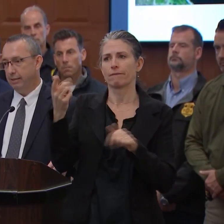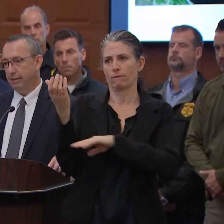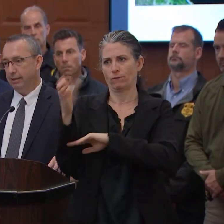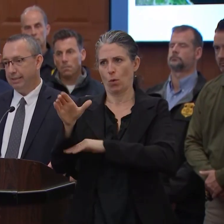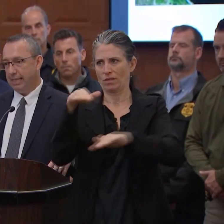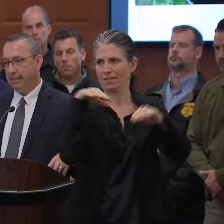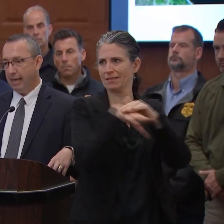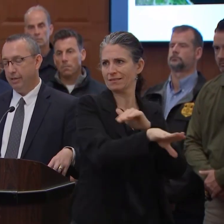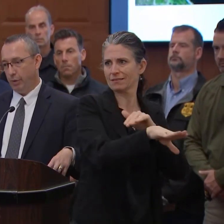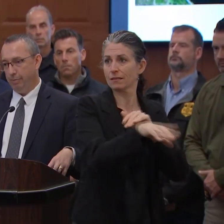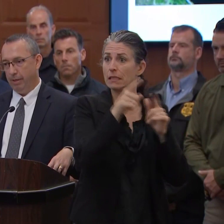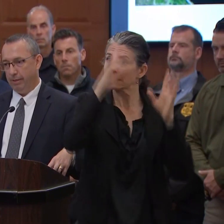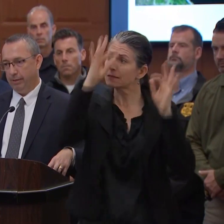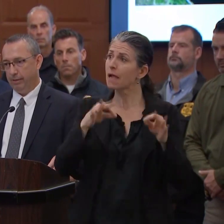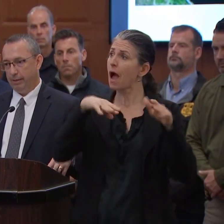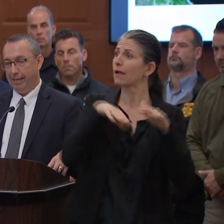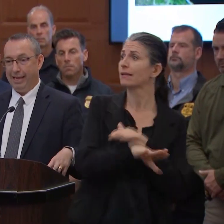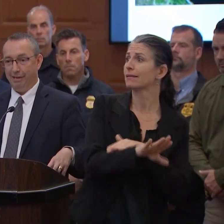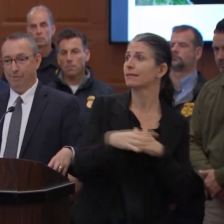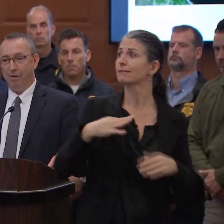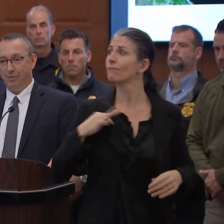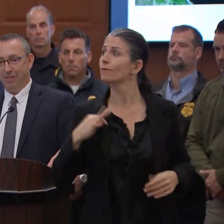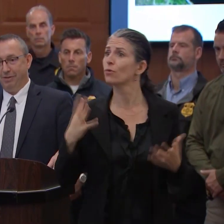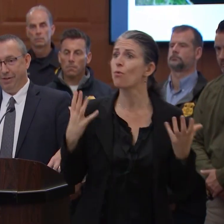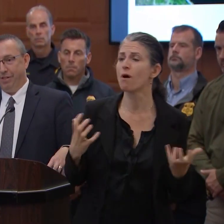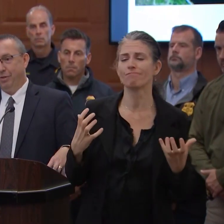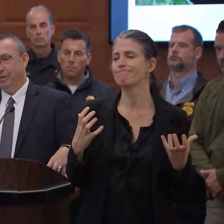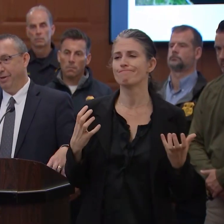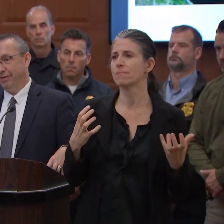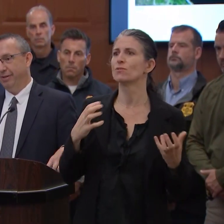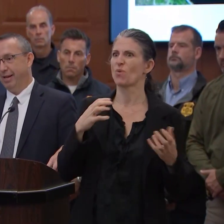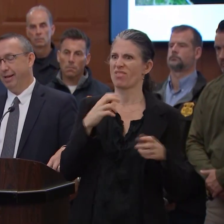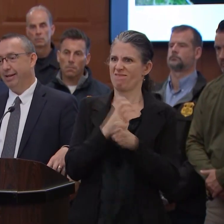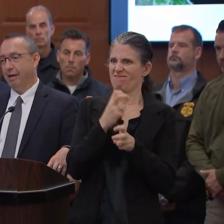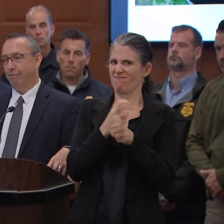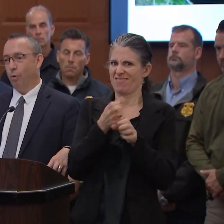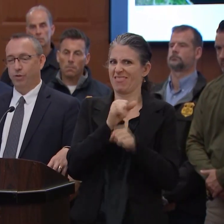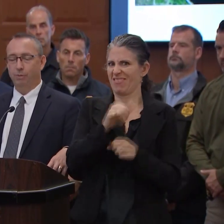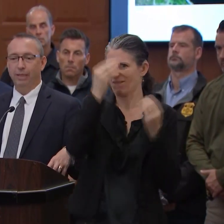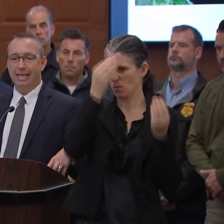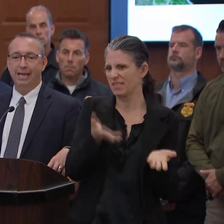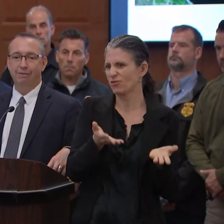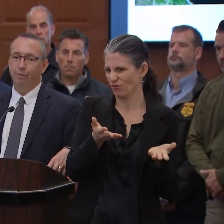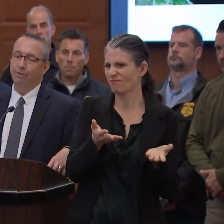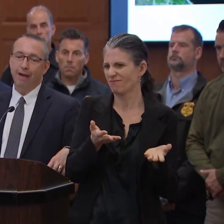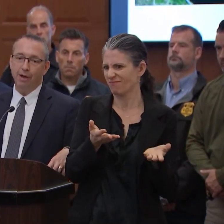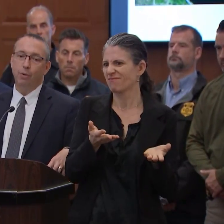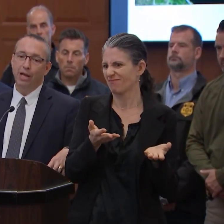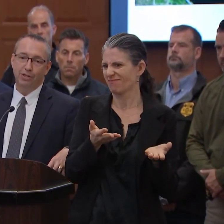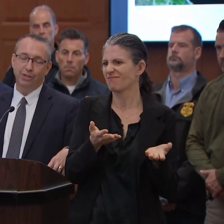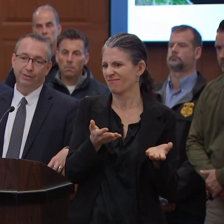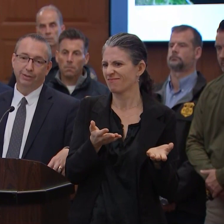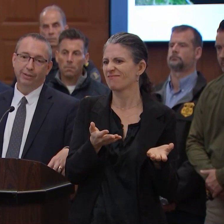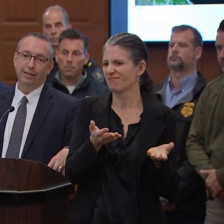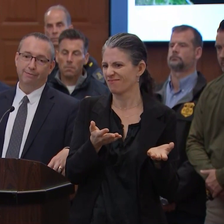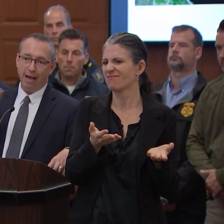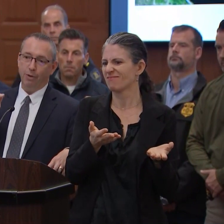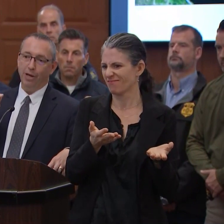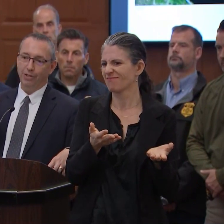committed to seek that treatment, and it's very specific to treatment, right? Not forcibly taken for an